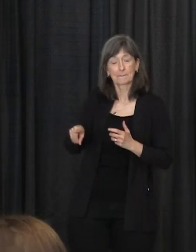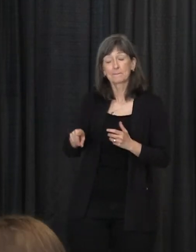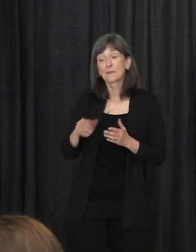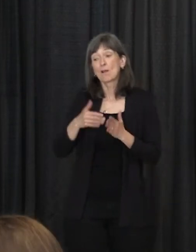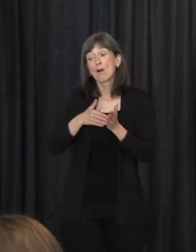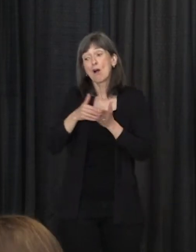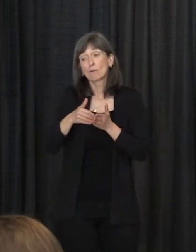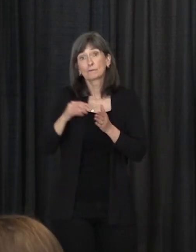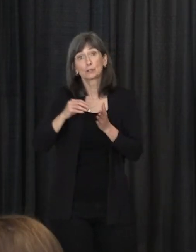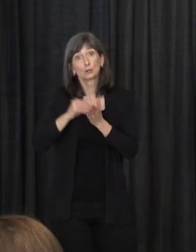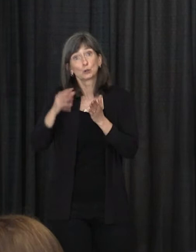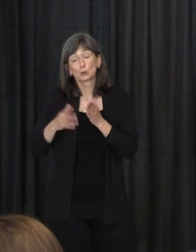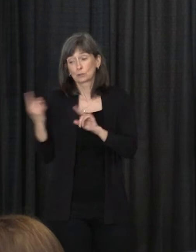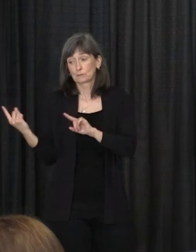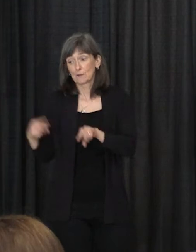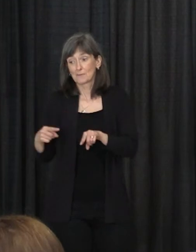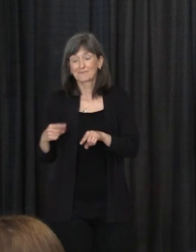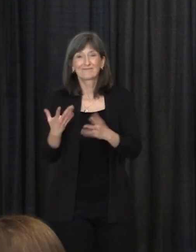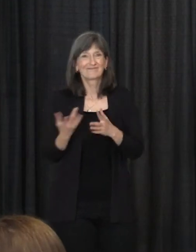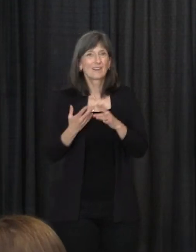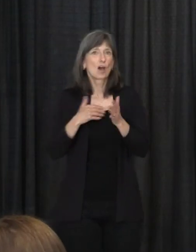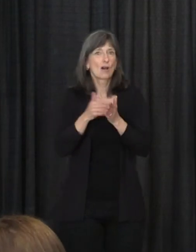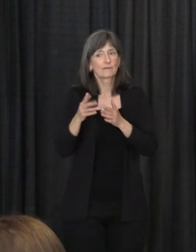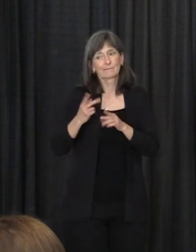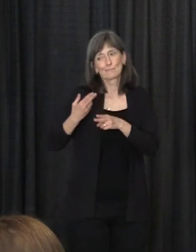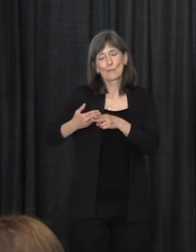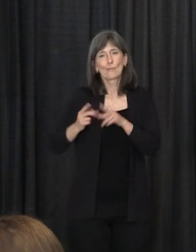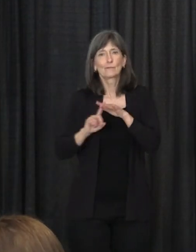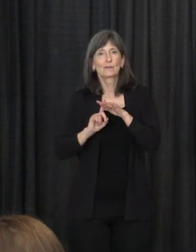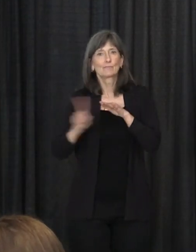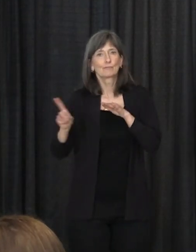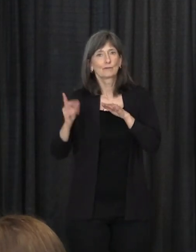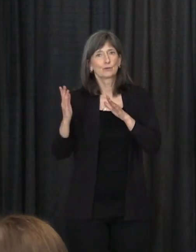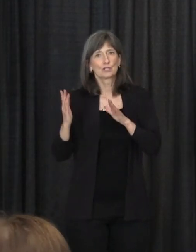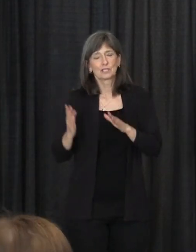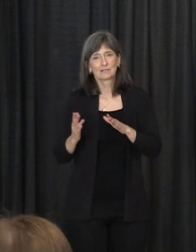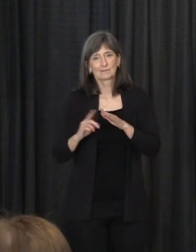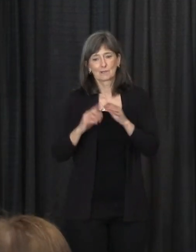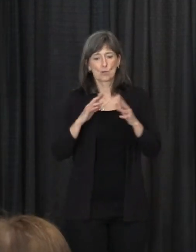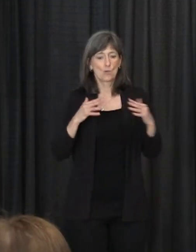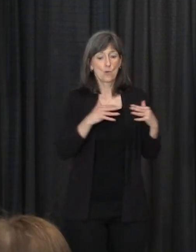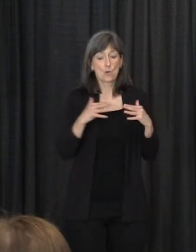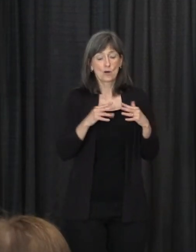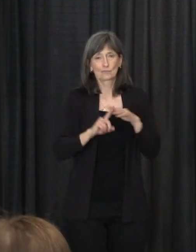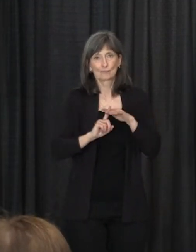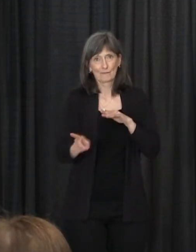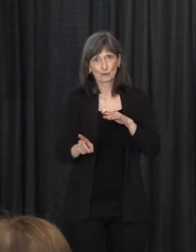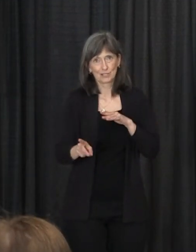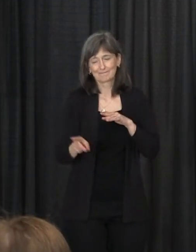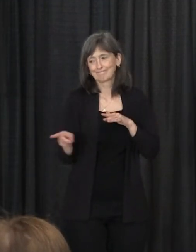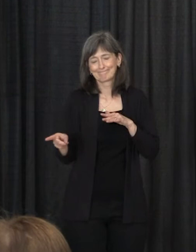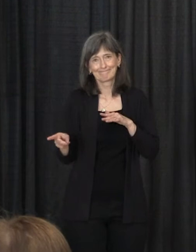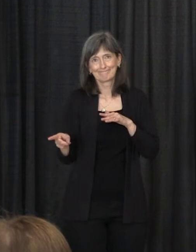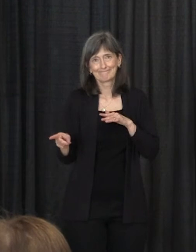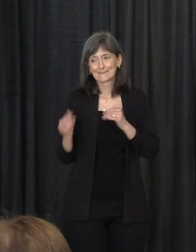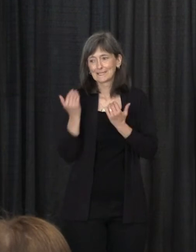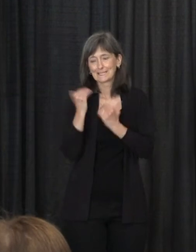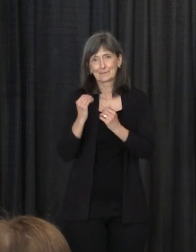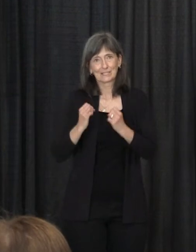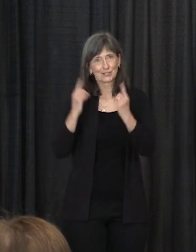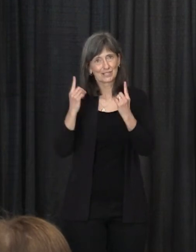Canada as government-assisted refugees and may have limited experience in a formal education